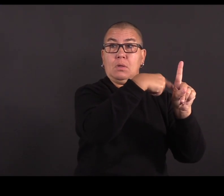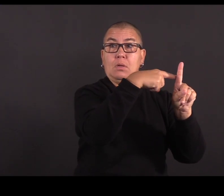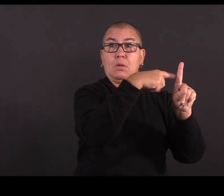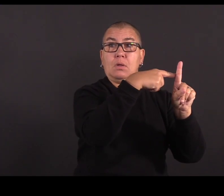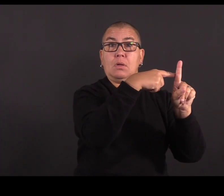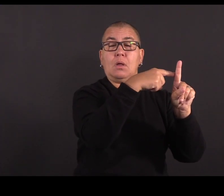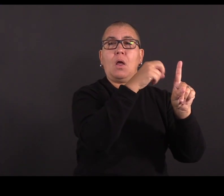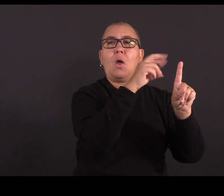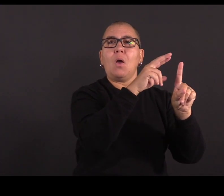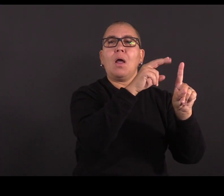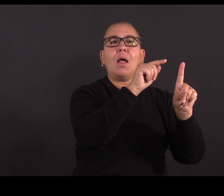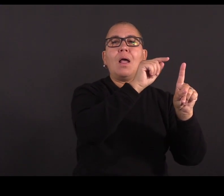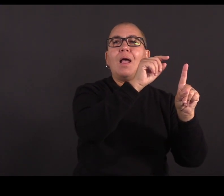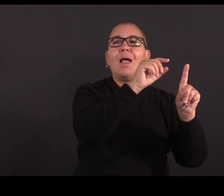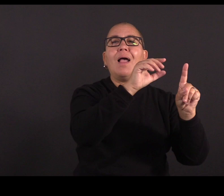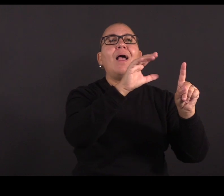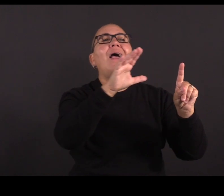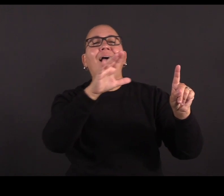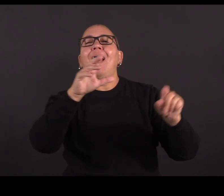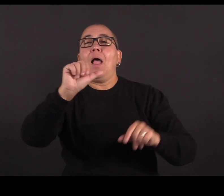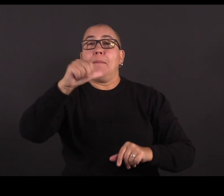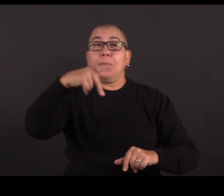than to the tenant.